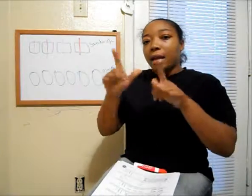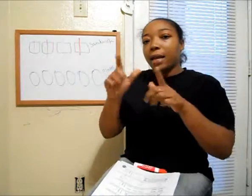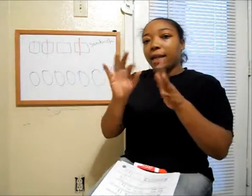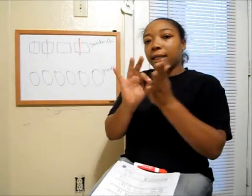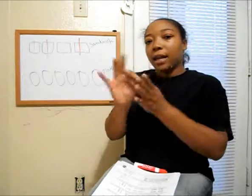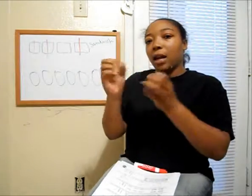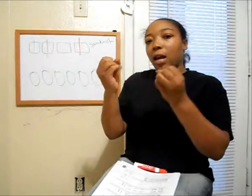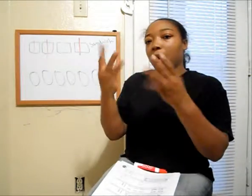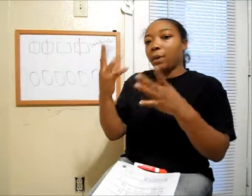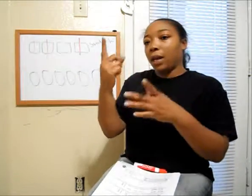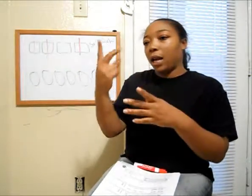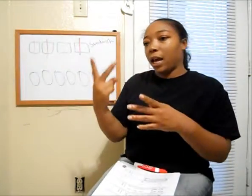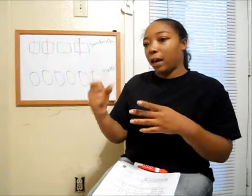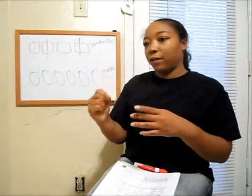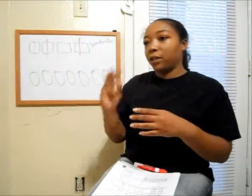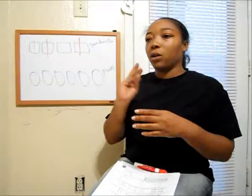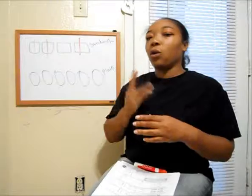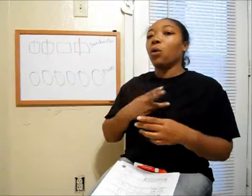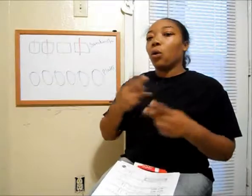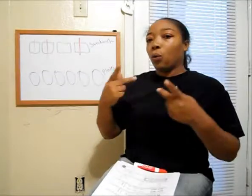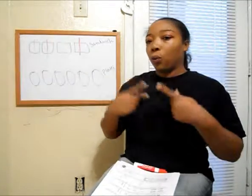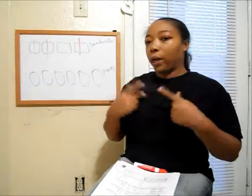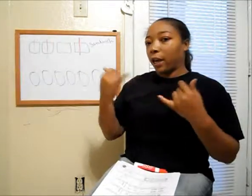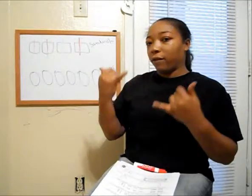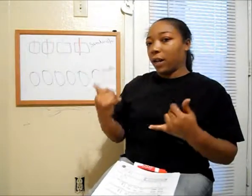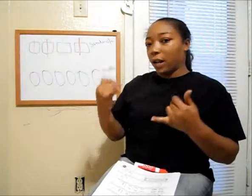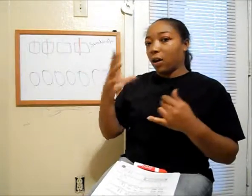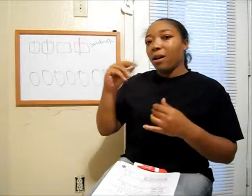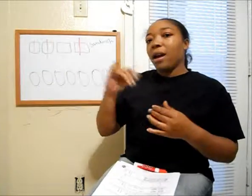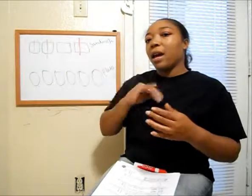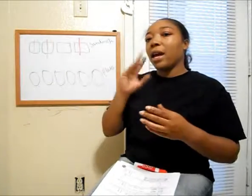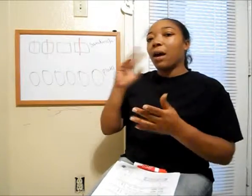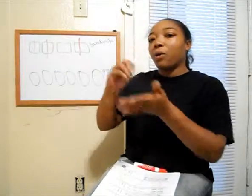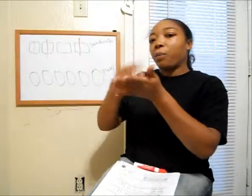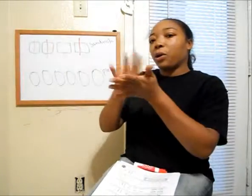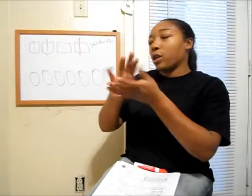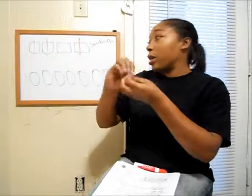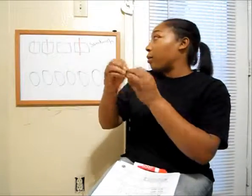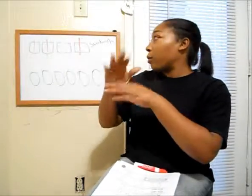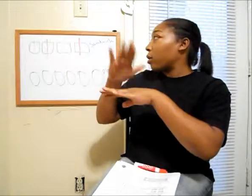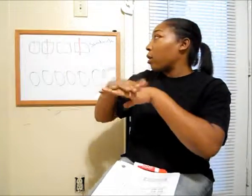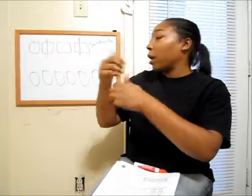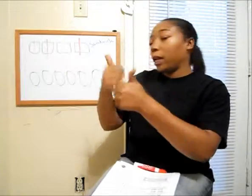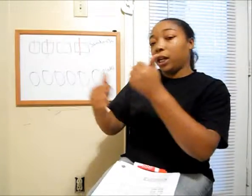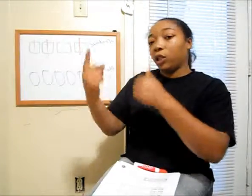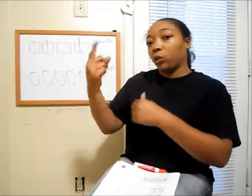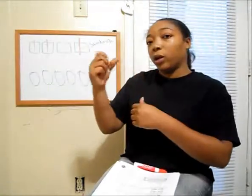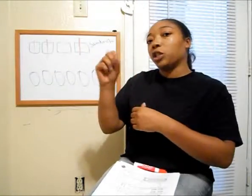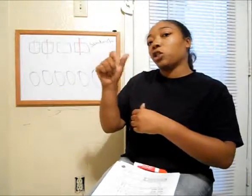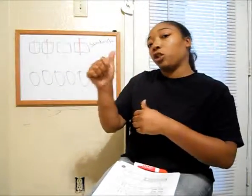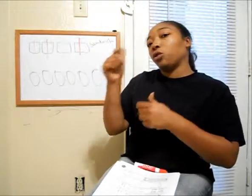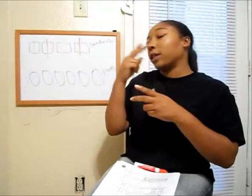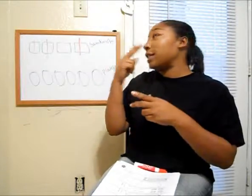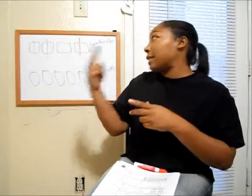Let's count how many halves we have now. And I will put a number on each one so you can